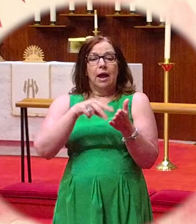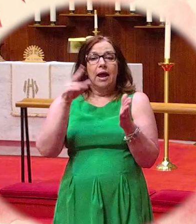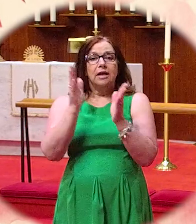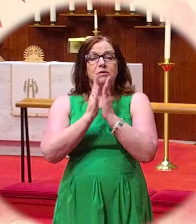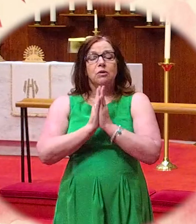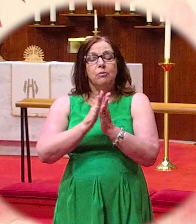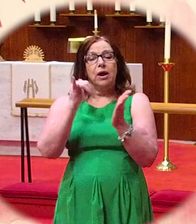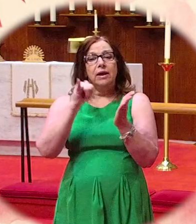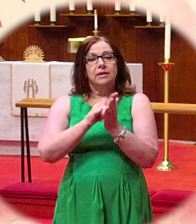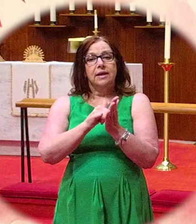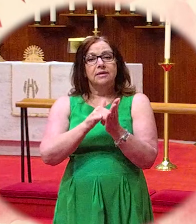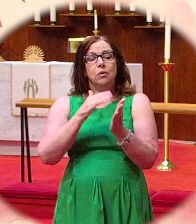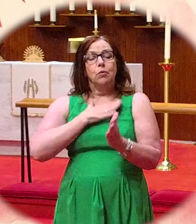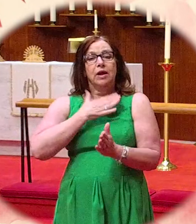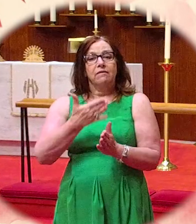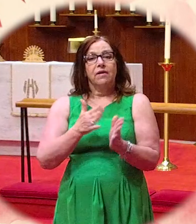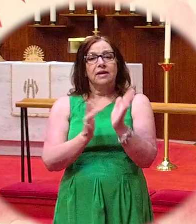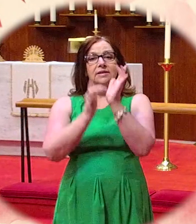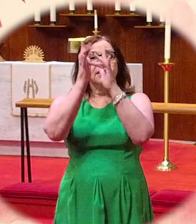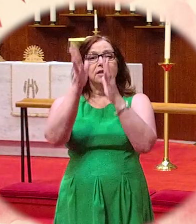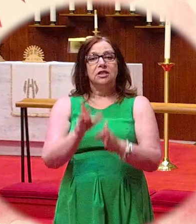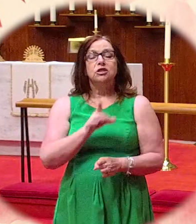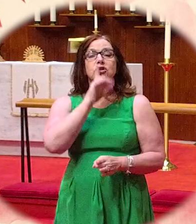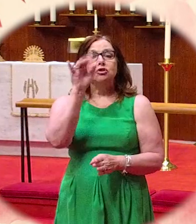that Jesus truly did ascend into heaven.